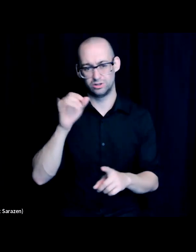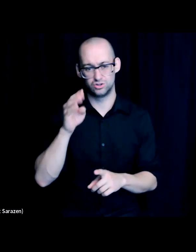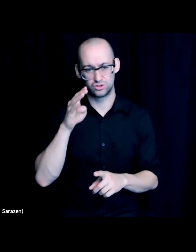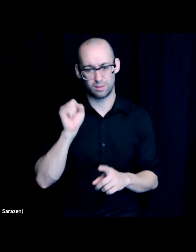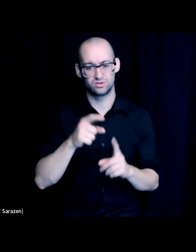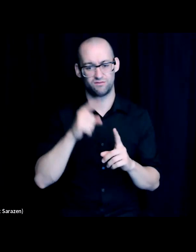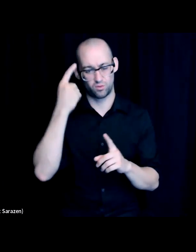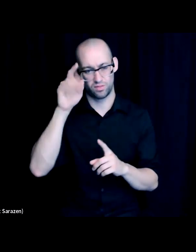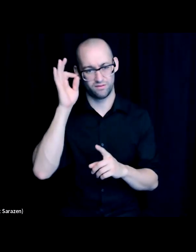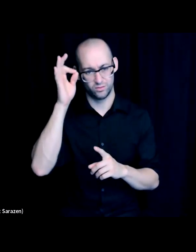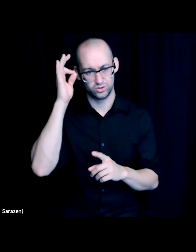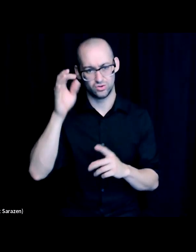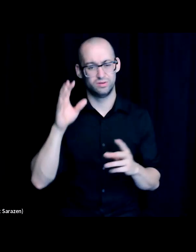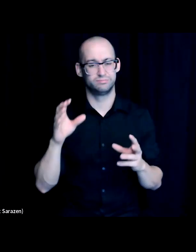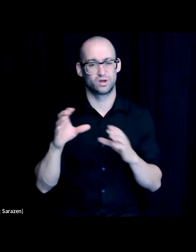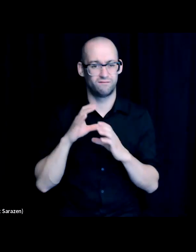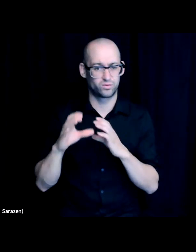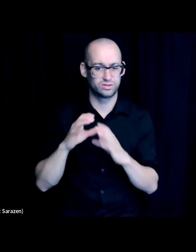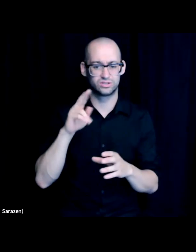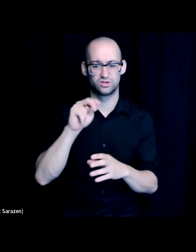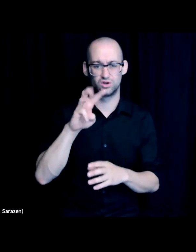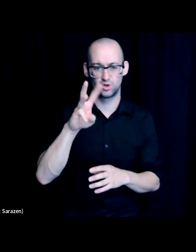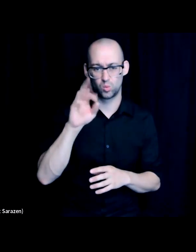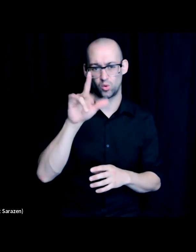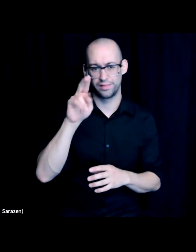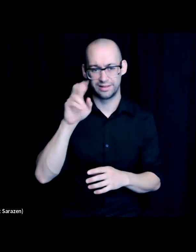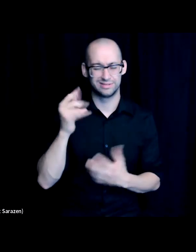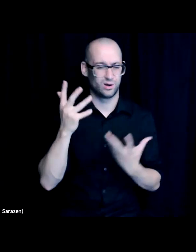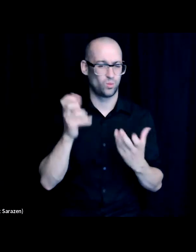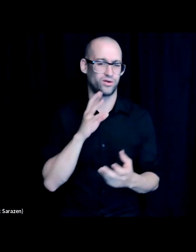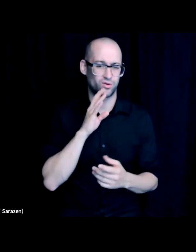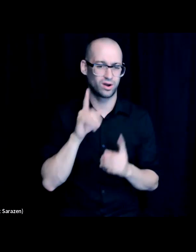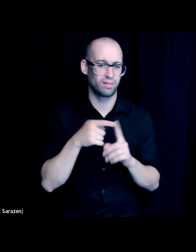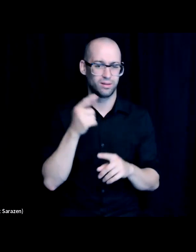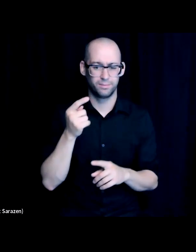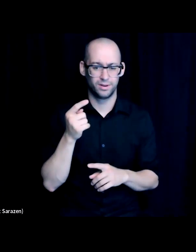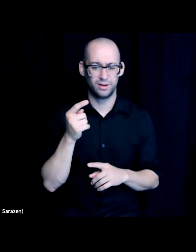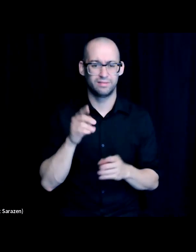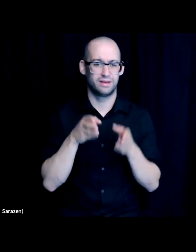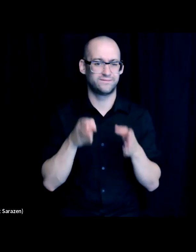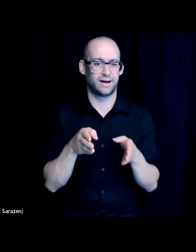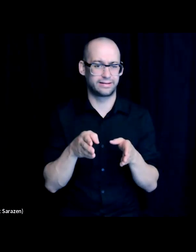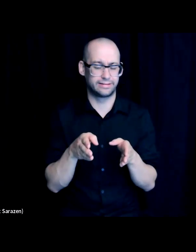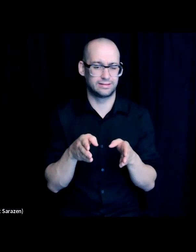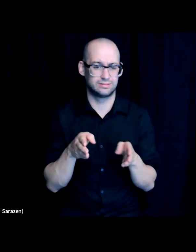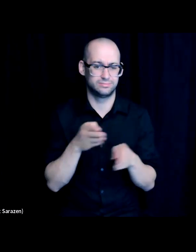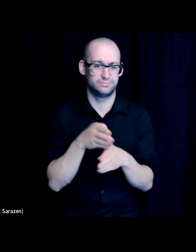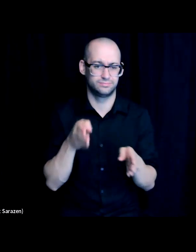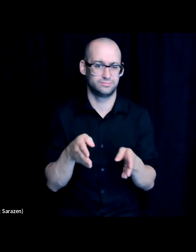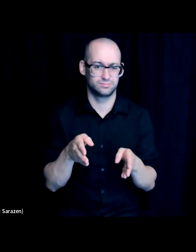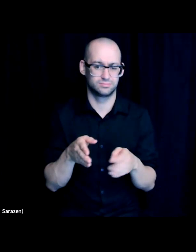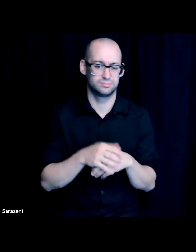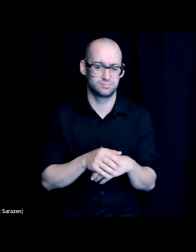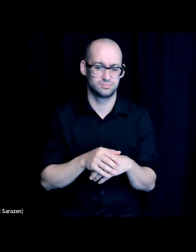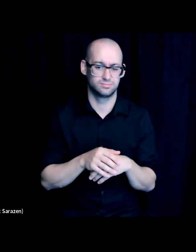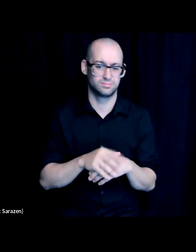Future conference here in New Orleans. And I want to talk a little bit about the divide. While